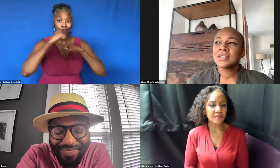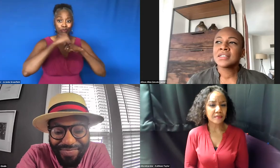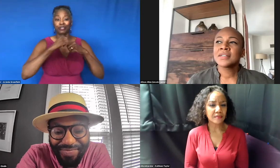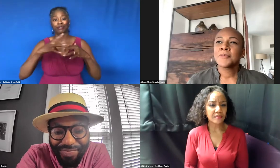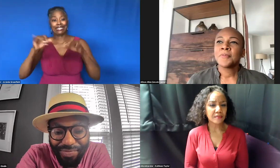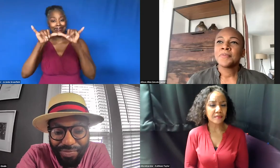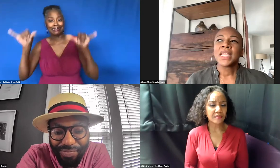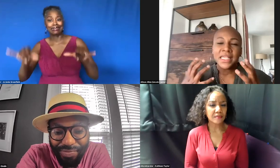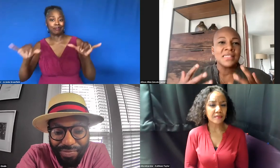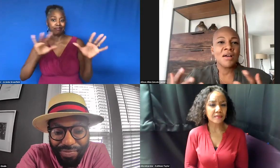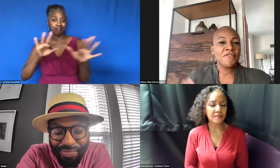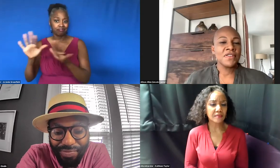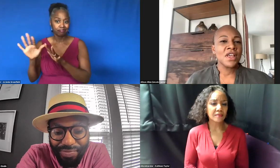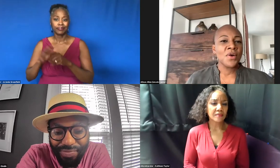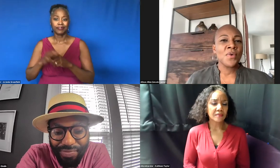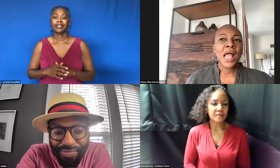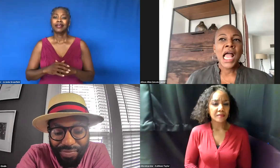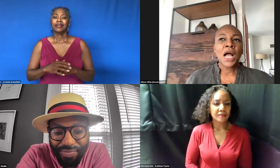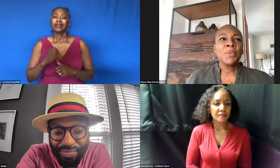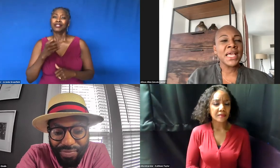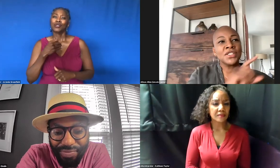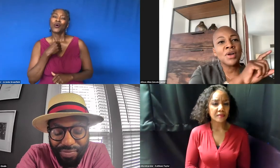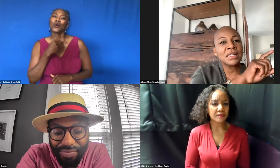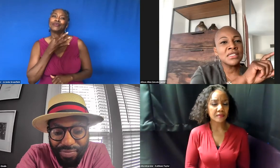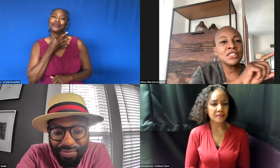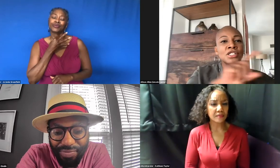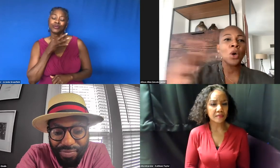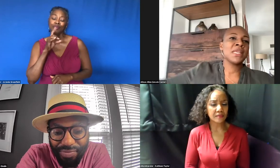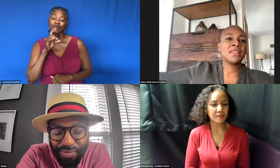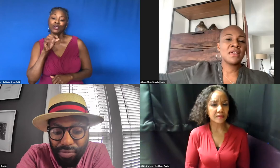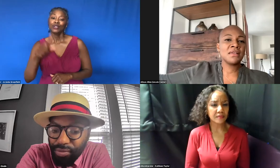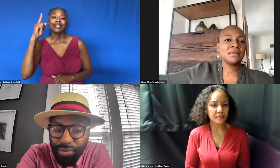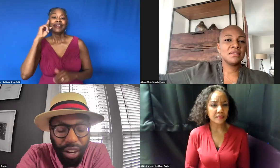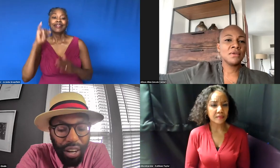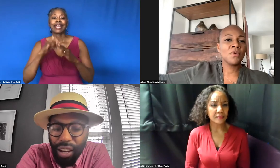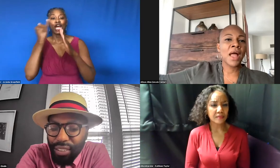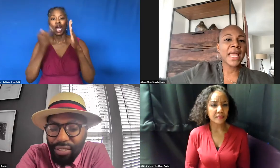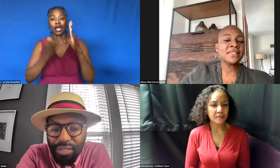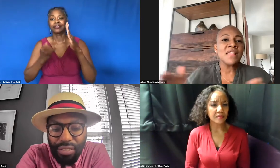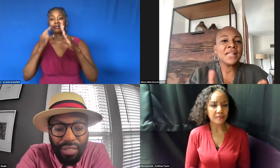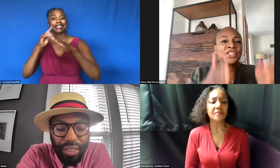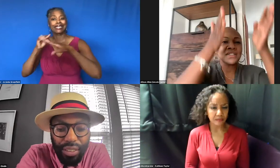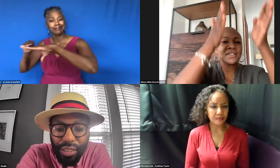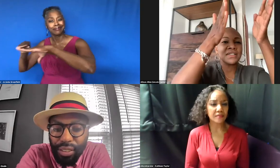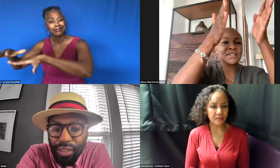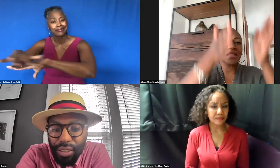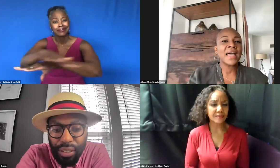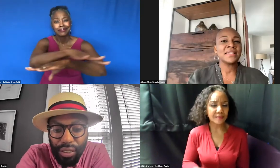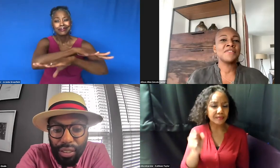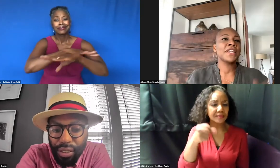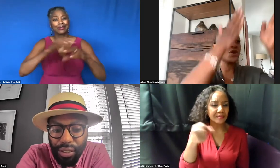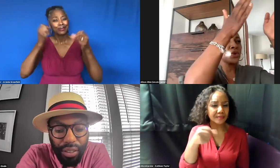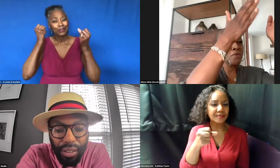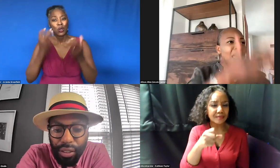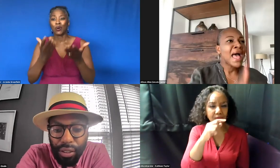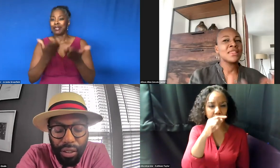art itself, you know, plays across so many things, right? It's not just this slice